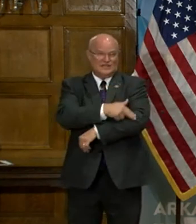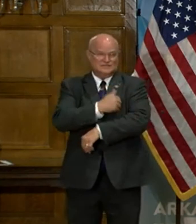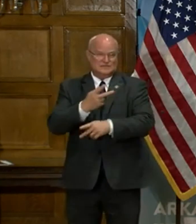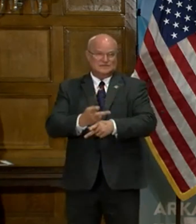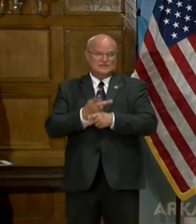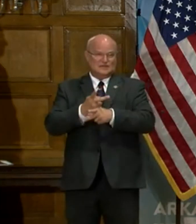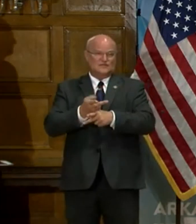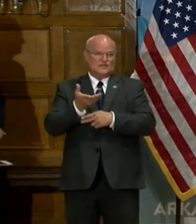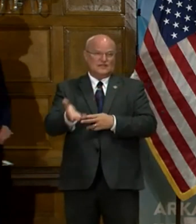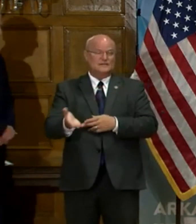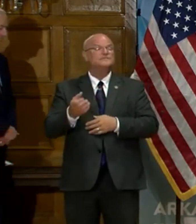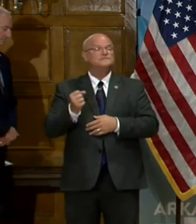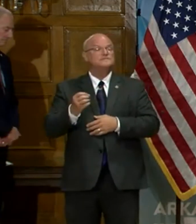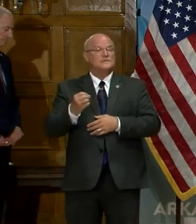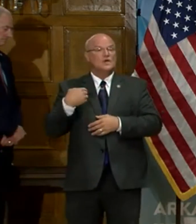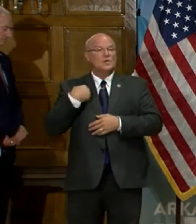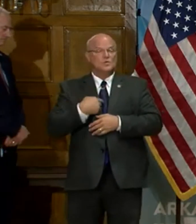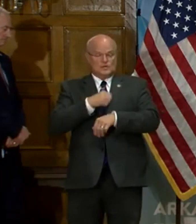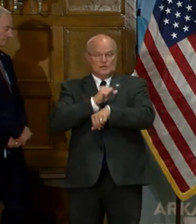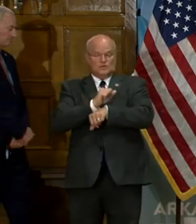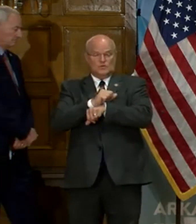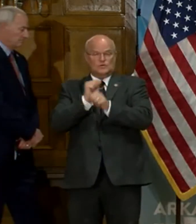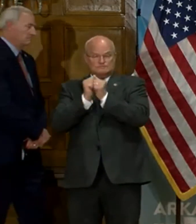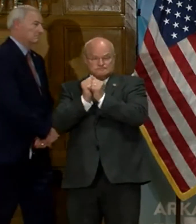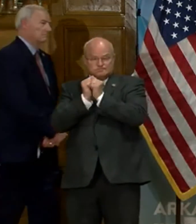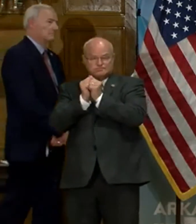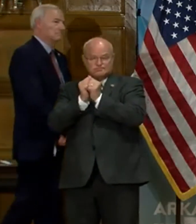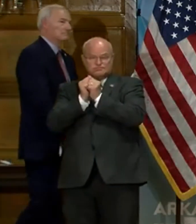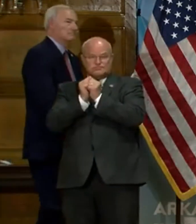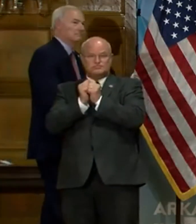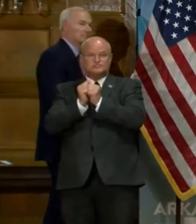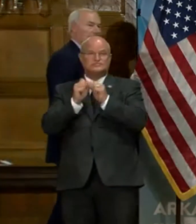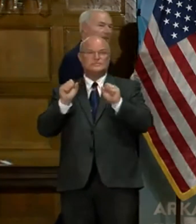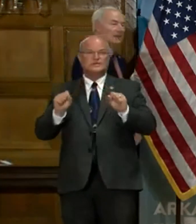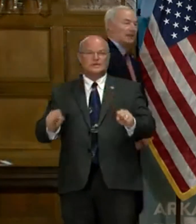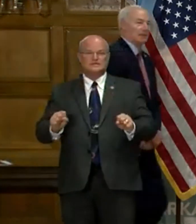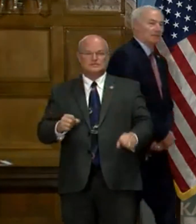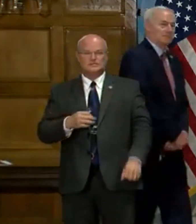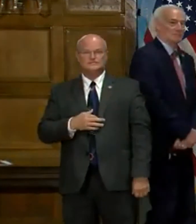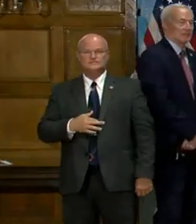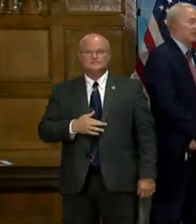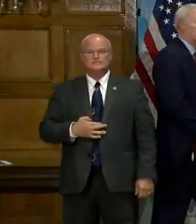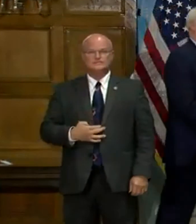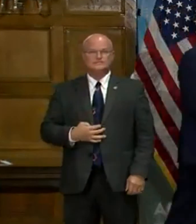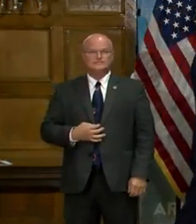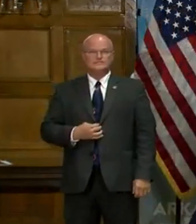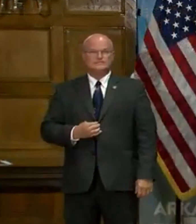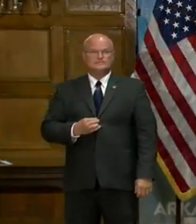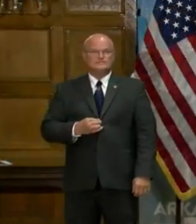under their care. So we'll work with them to make that possible.